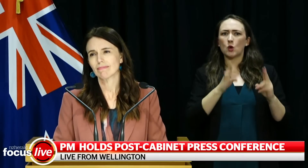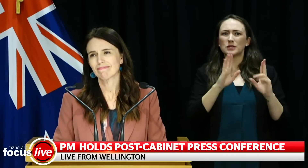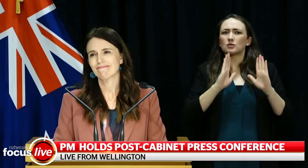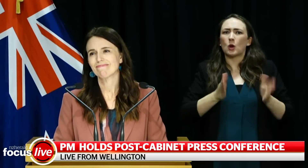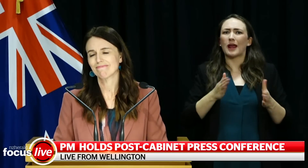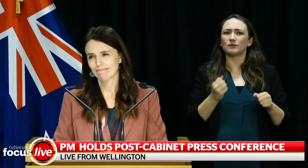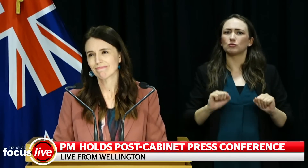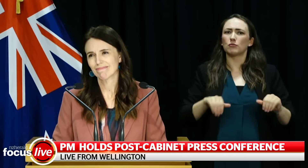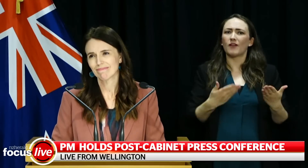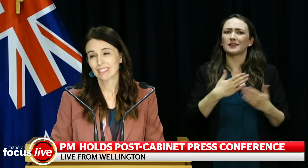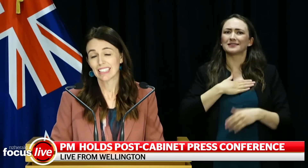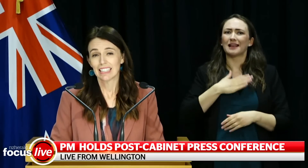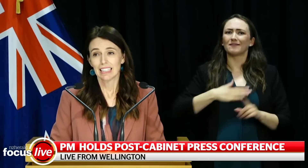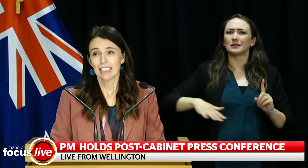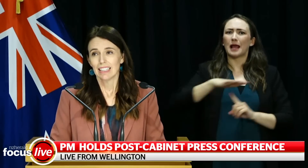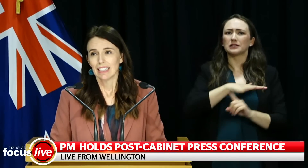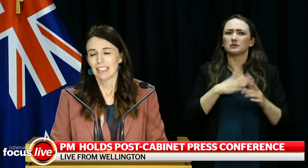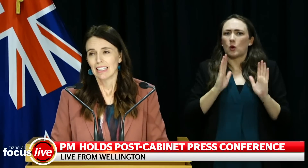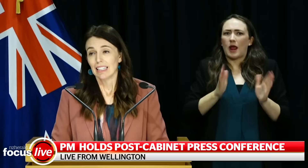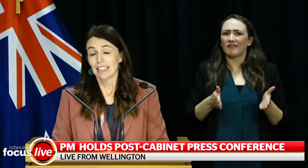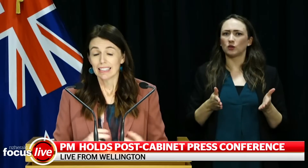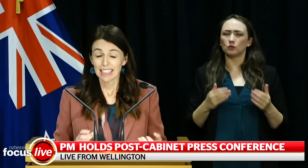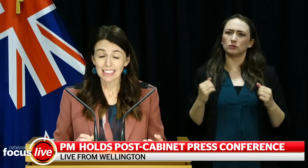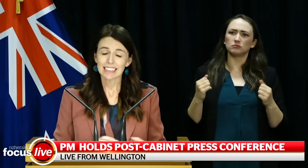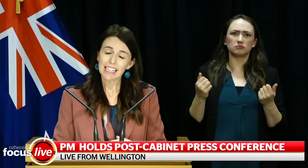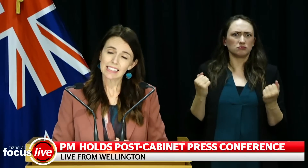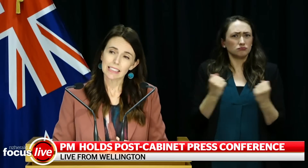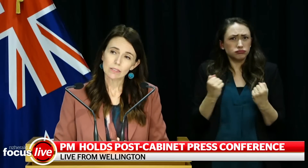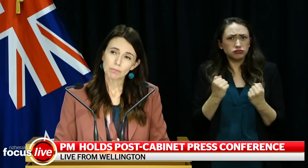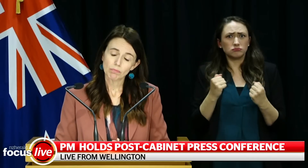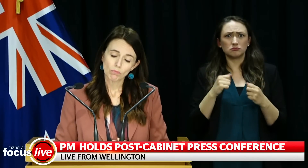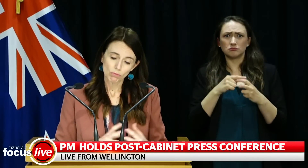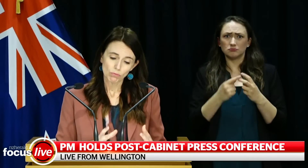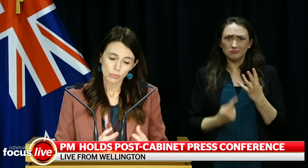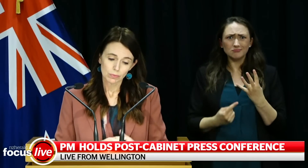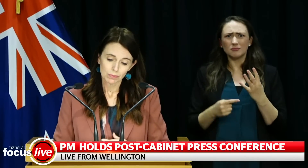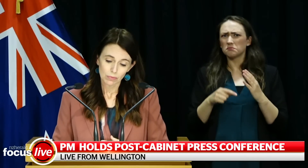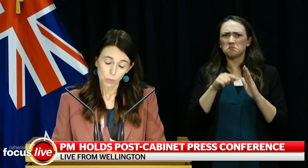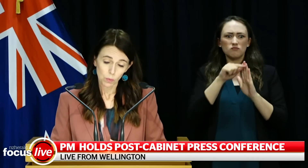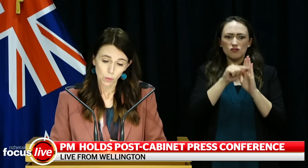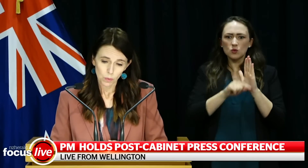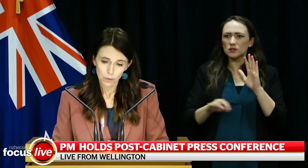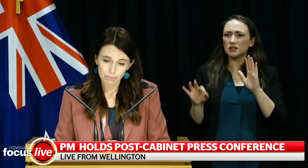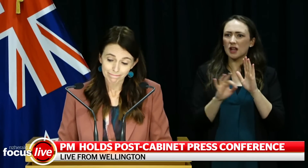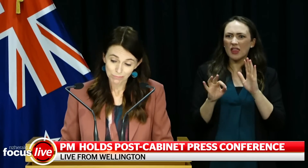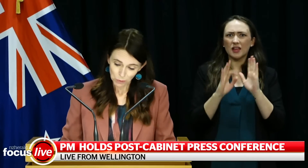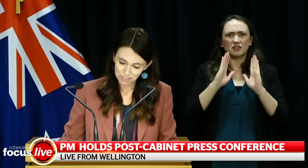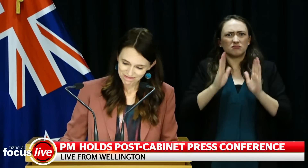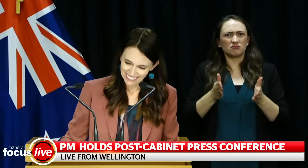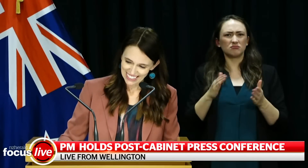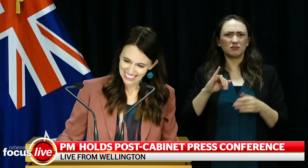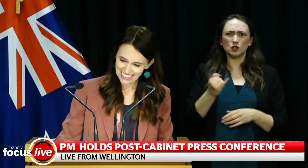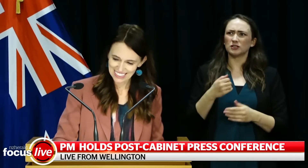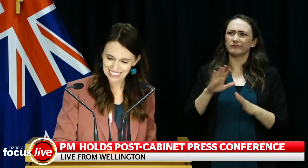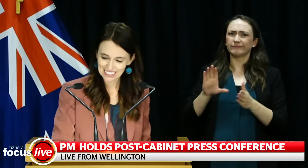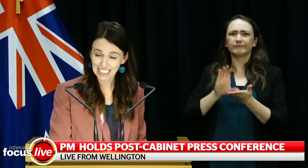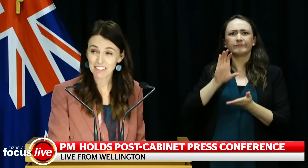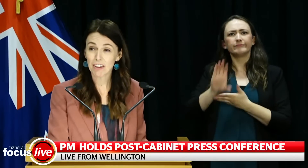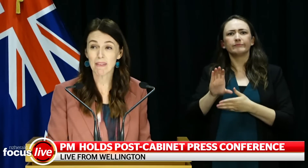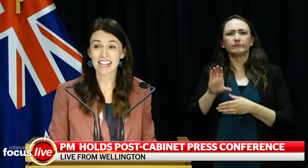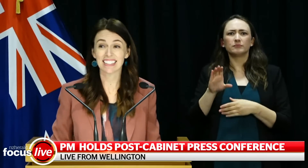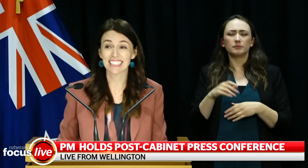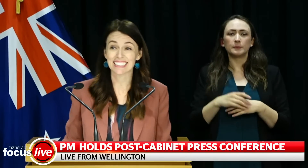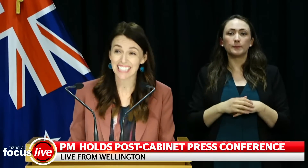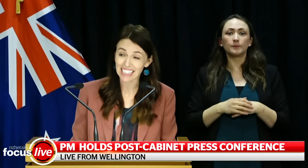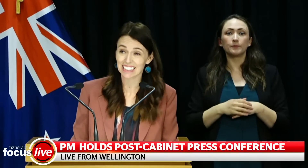safe place, and it's been going on for years. That's exactly something that the government is addressing, that the people are there in the first place in the environment. Jane,